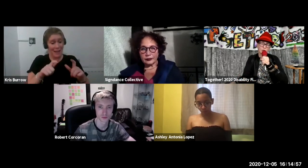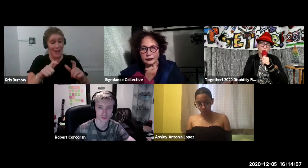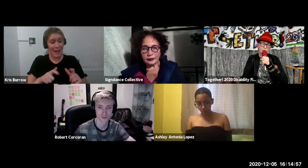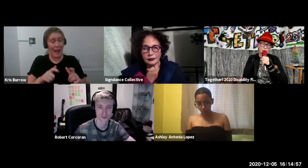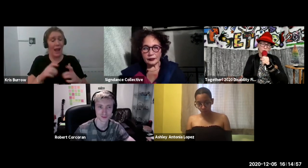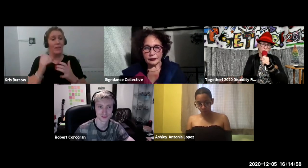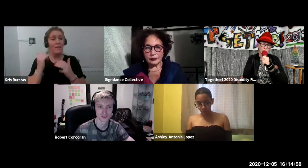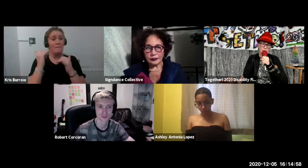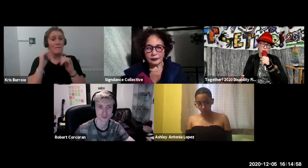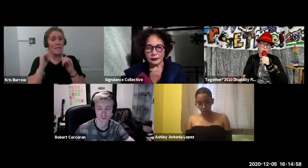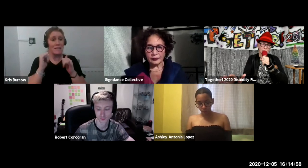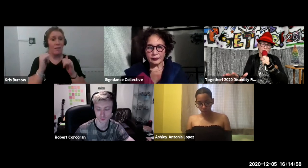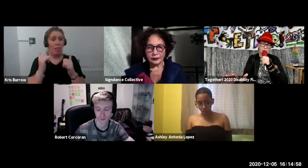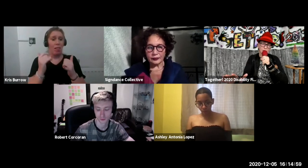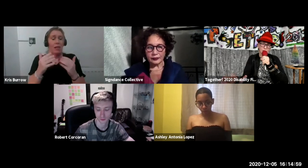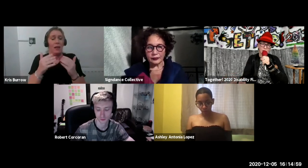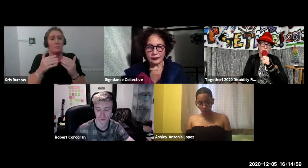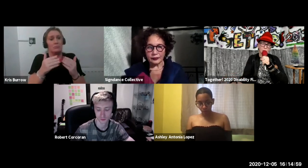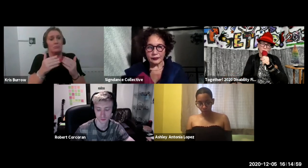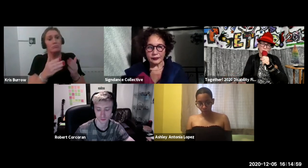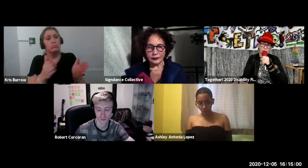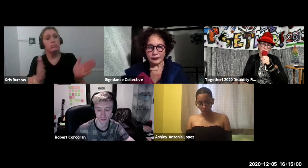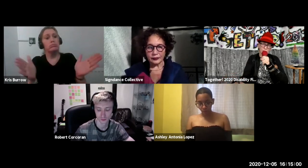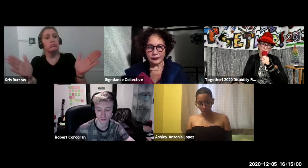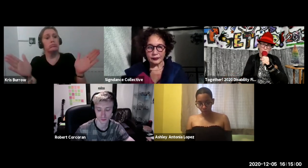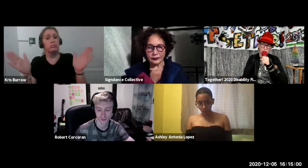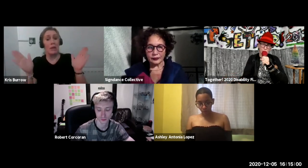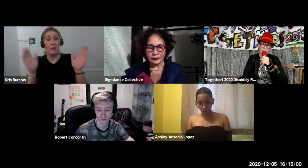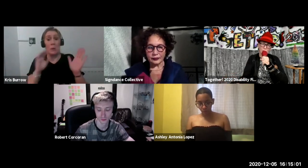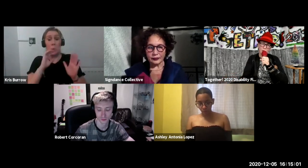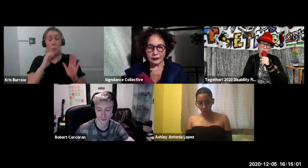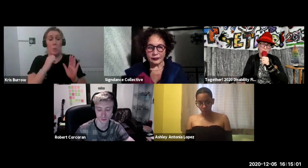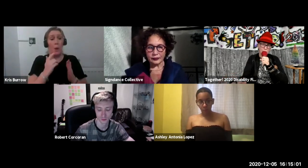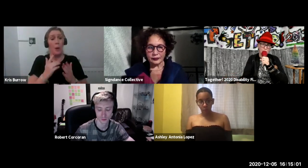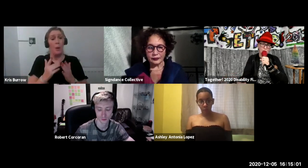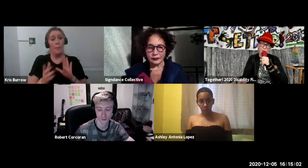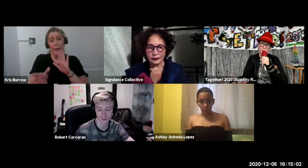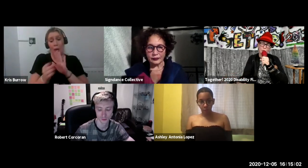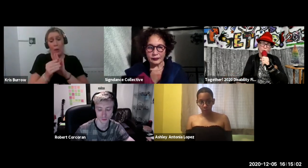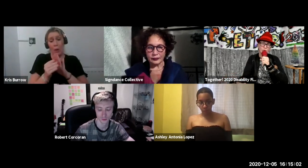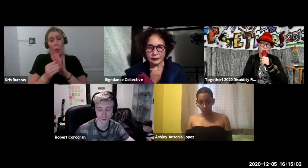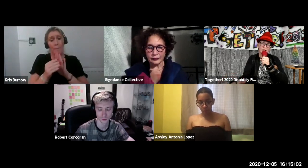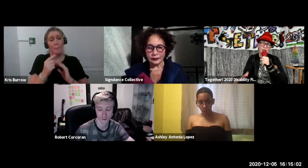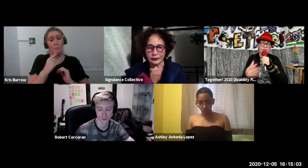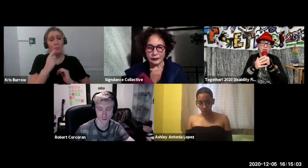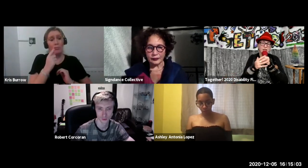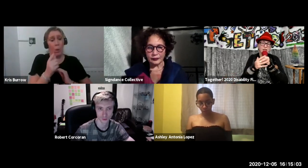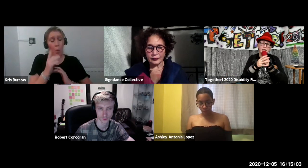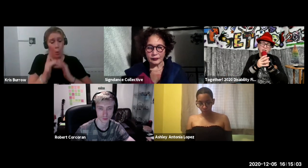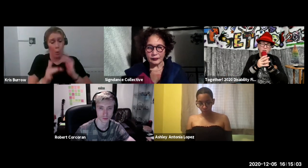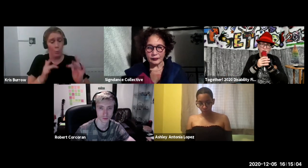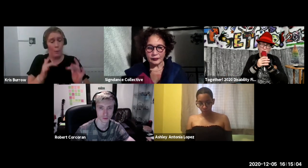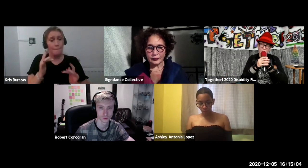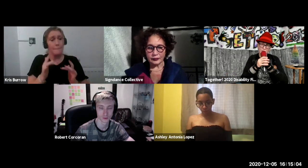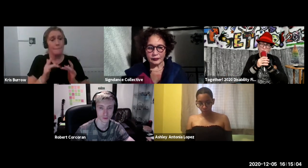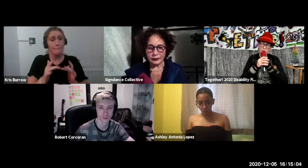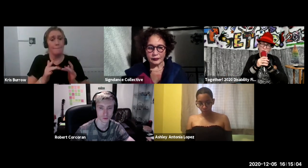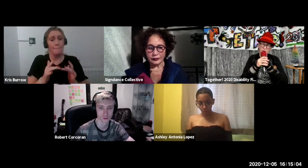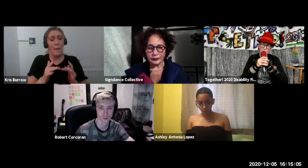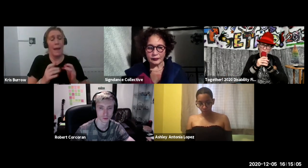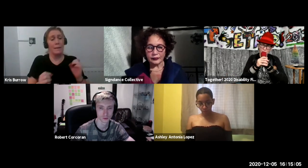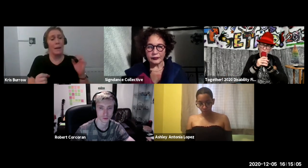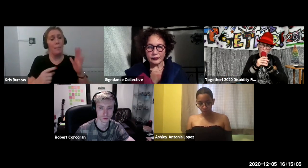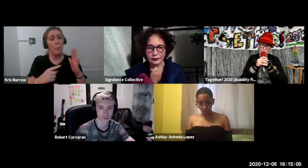So there will be the film of this piece up on the programme tomorrow, but most importantly, and again, it's a year when people